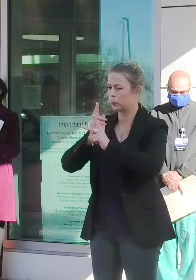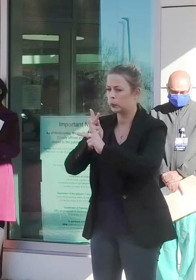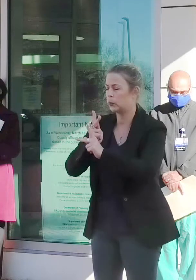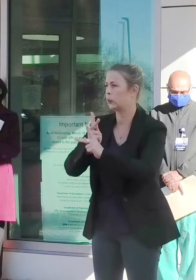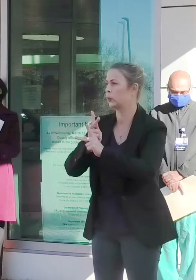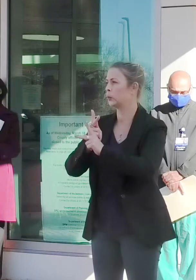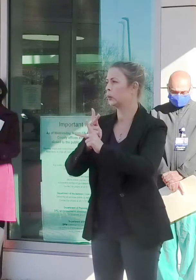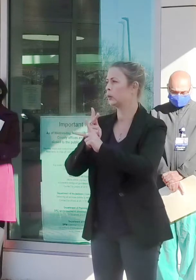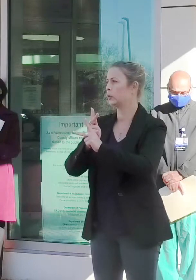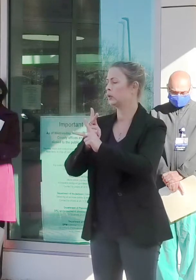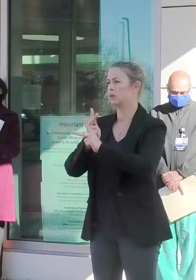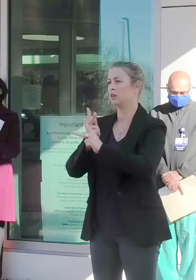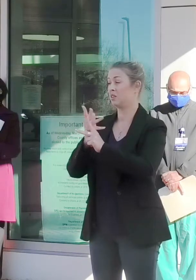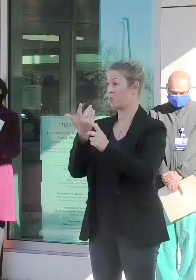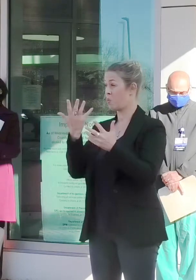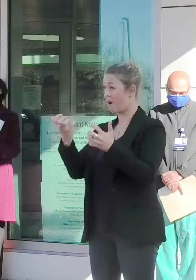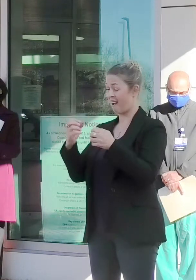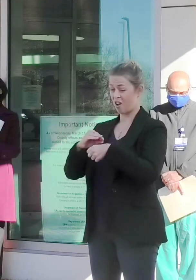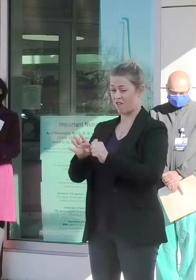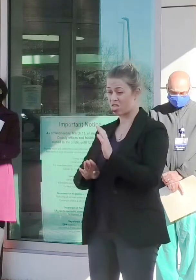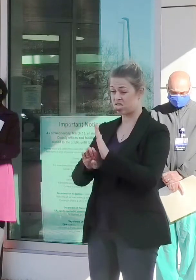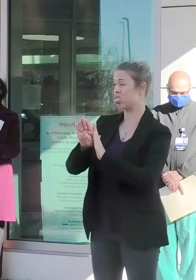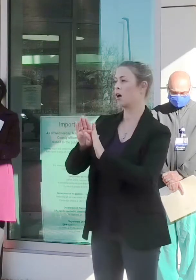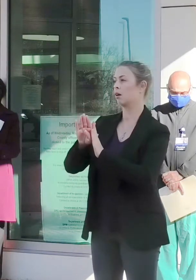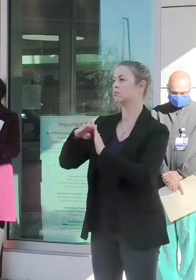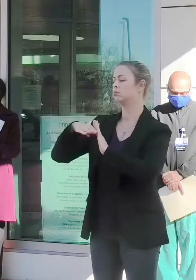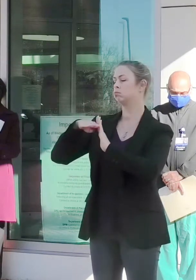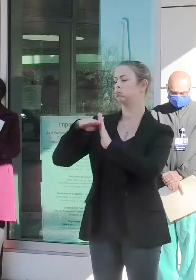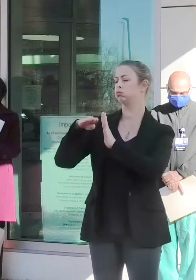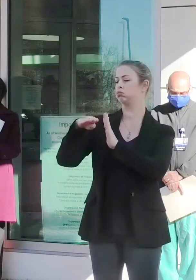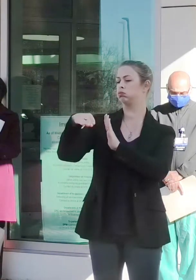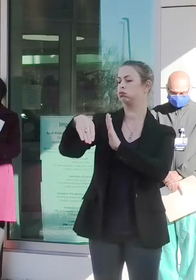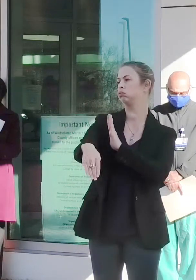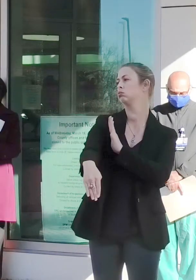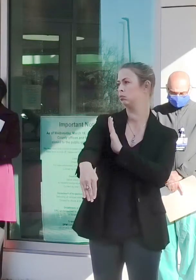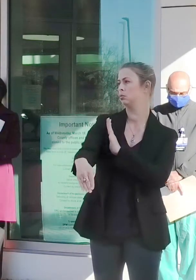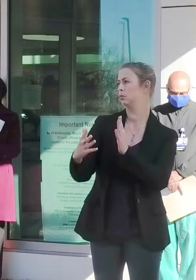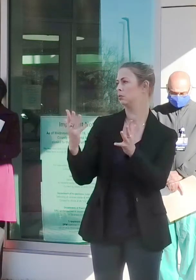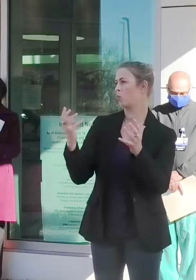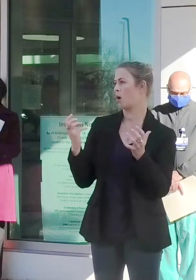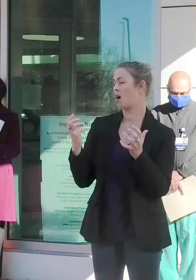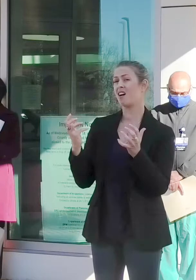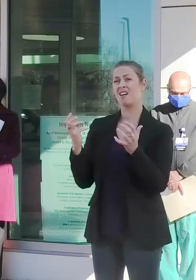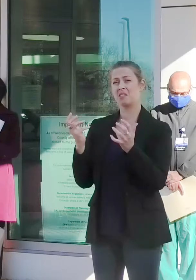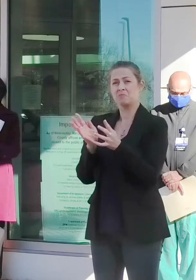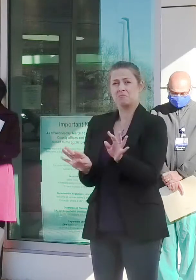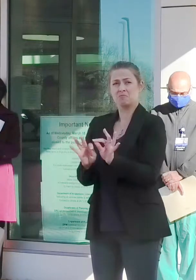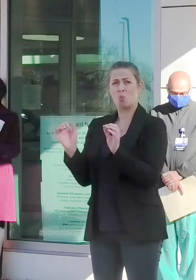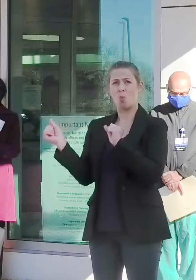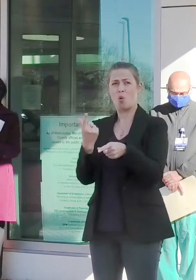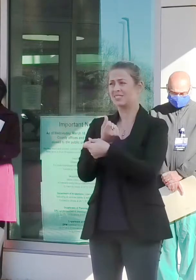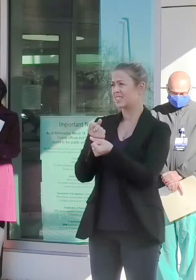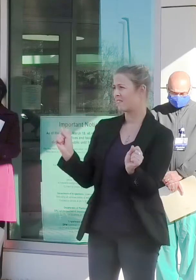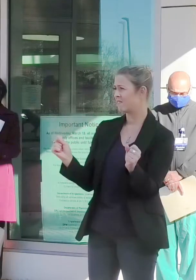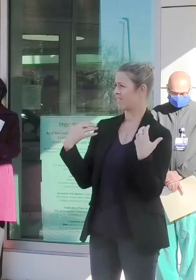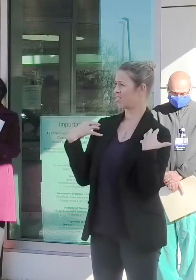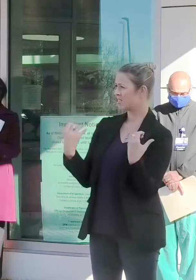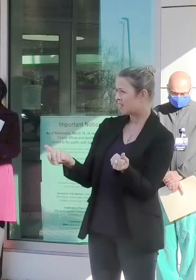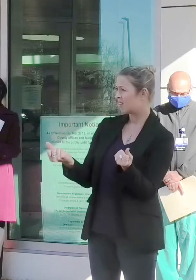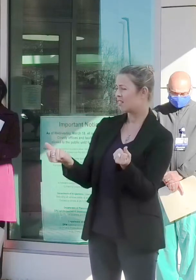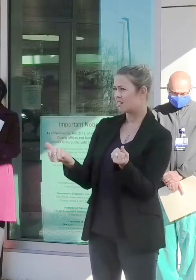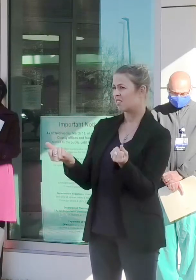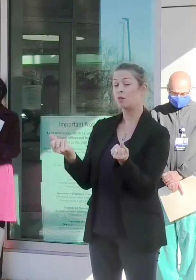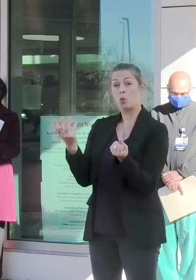to stop this spike in cases, keep our residents safe and well, and continue to support